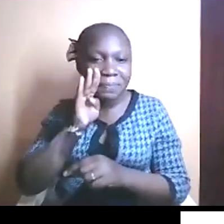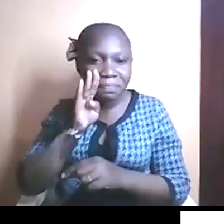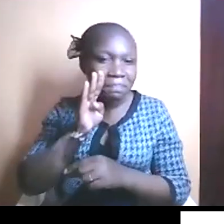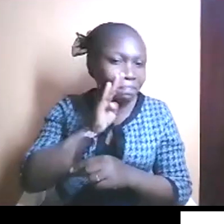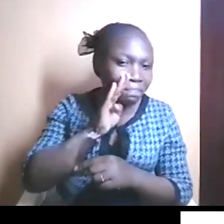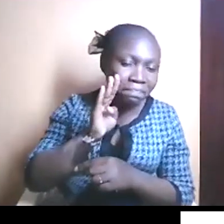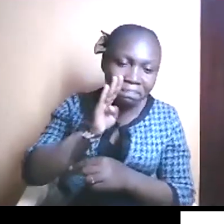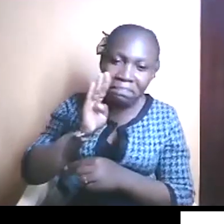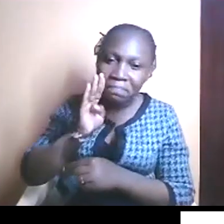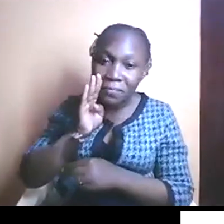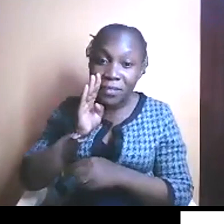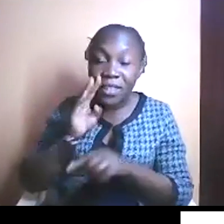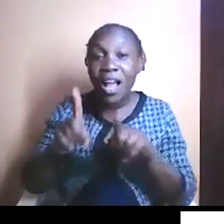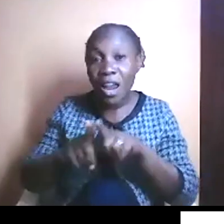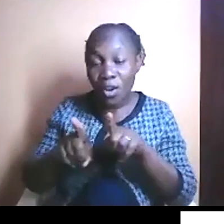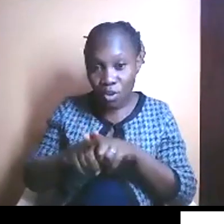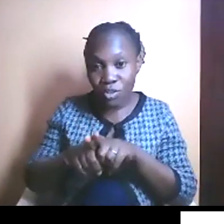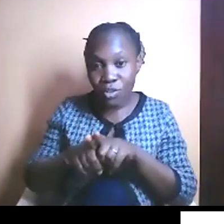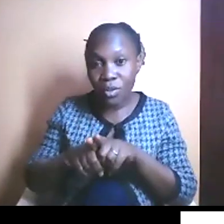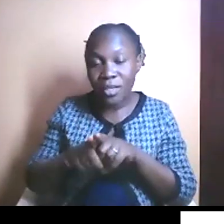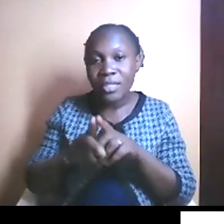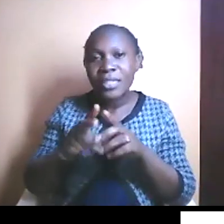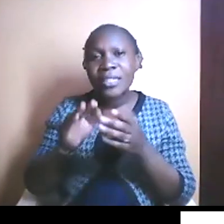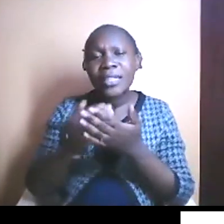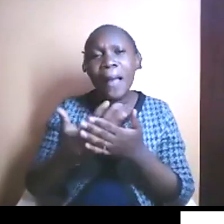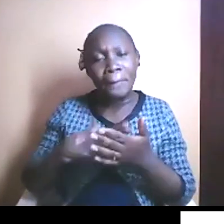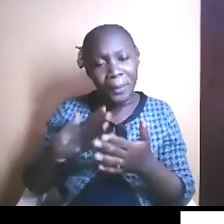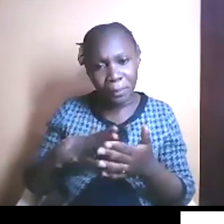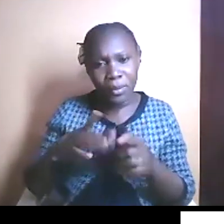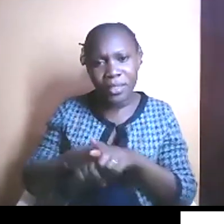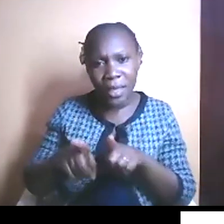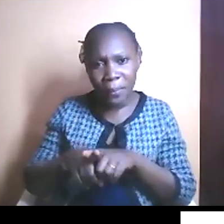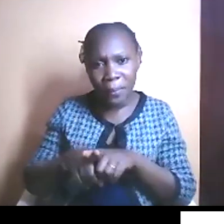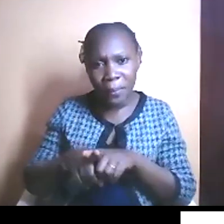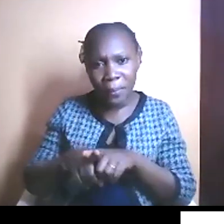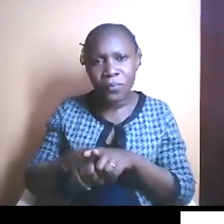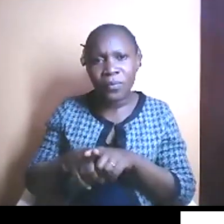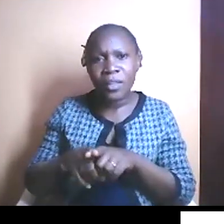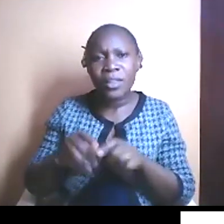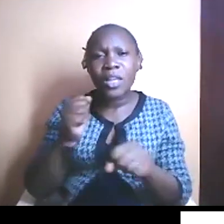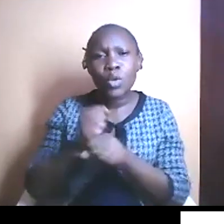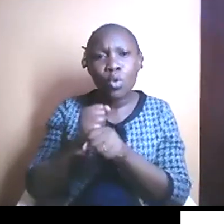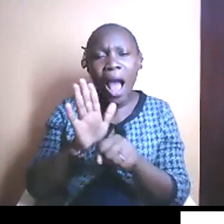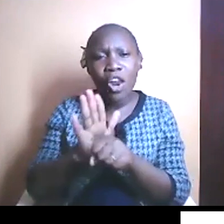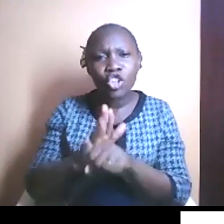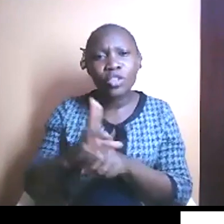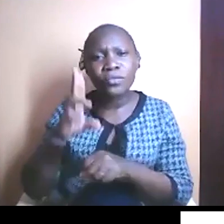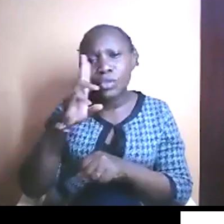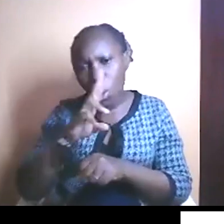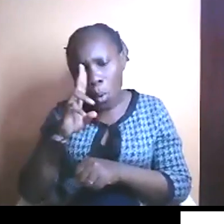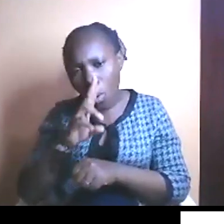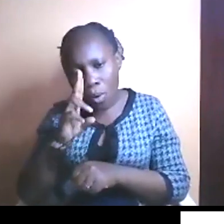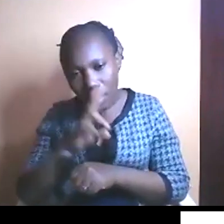know, it's also very aggressive to gossip. Some people also do a lot of aggressive jokes and, you know, the kind of jokes that